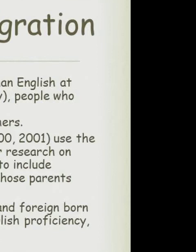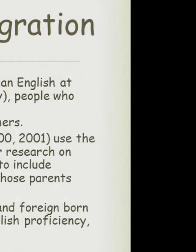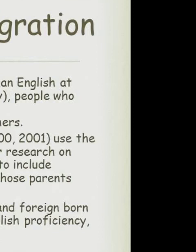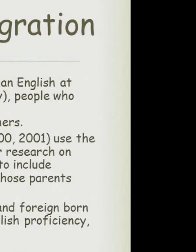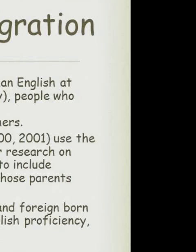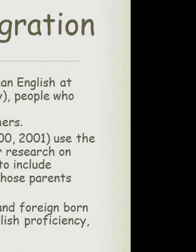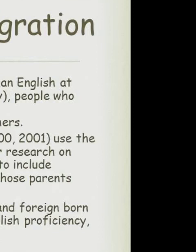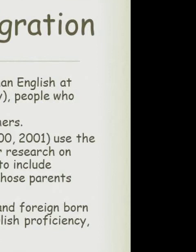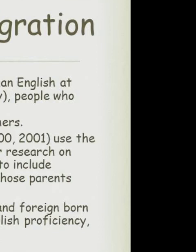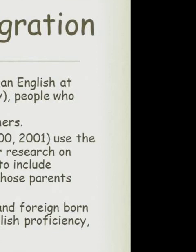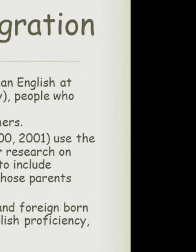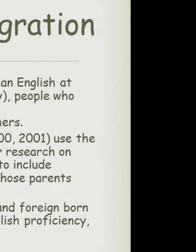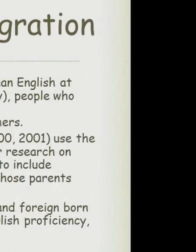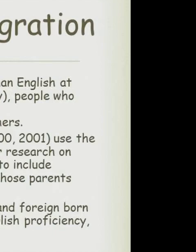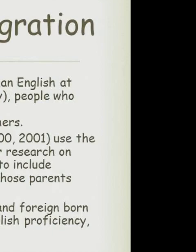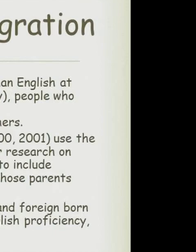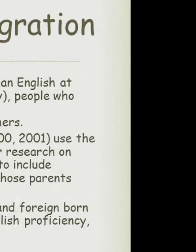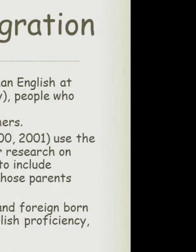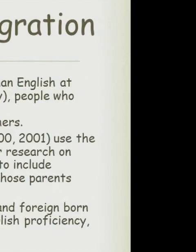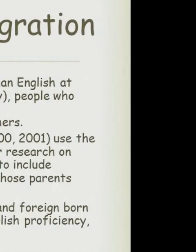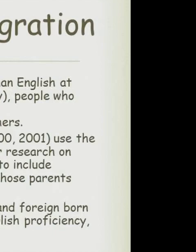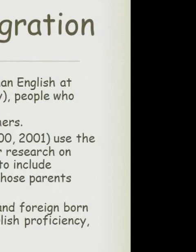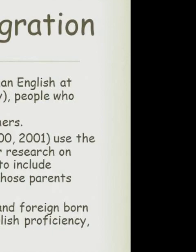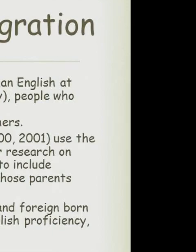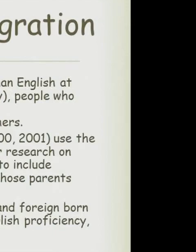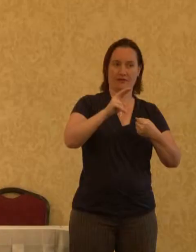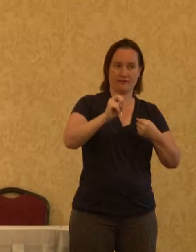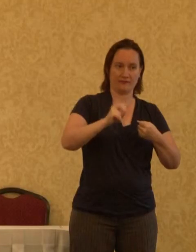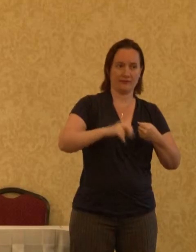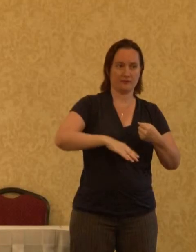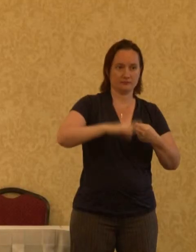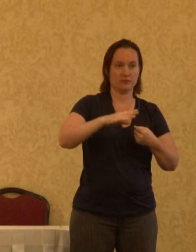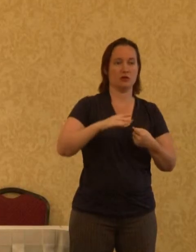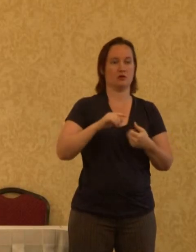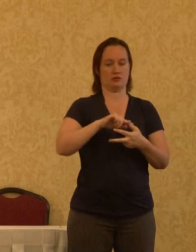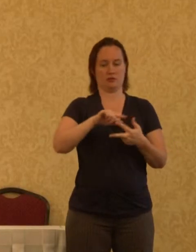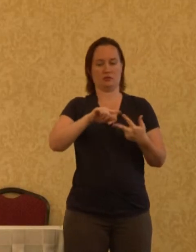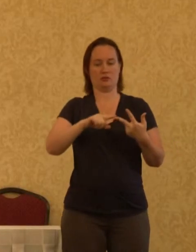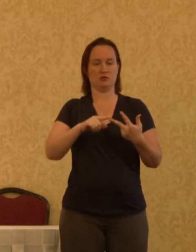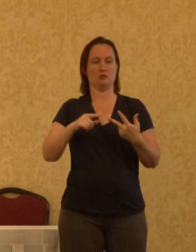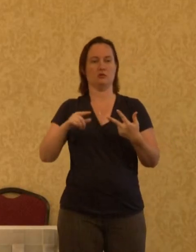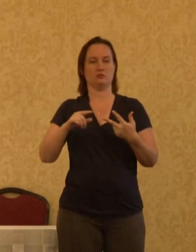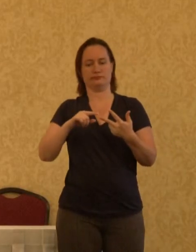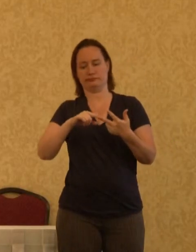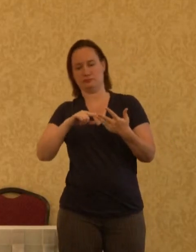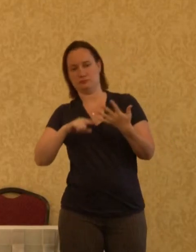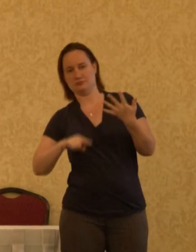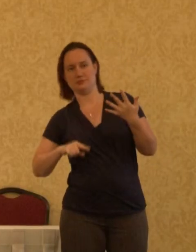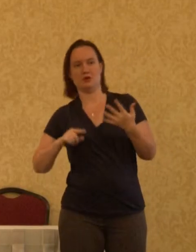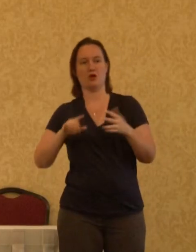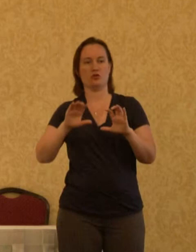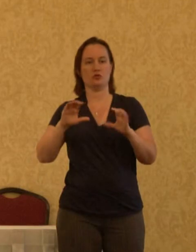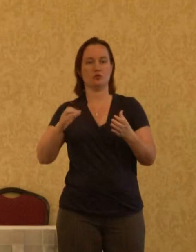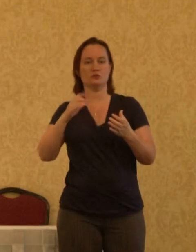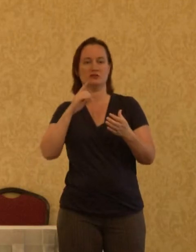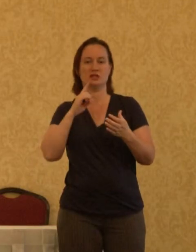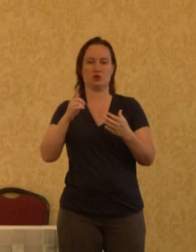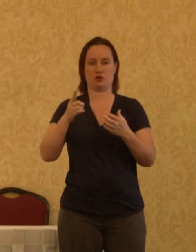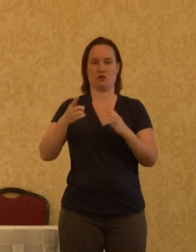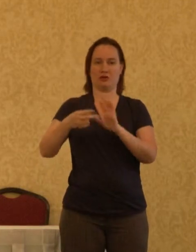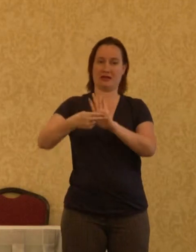Alaskan Natives. These are all groups that are categorized as, are in the general